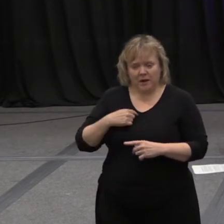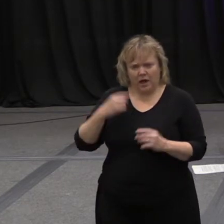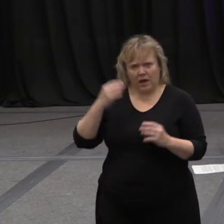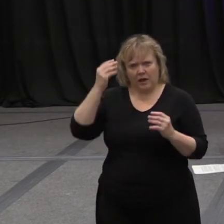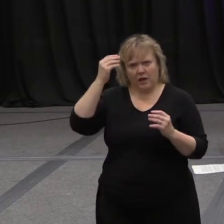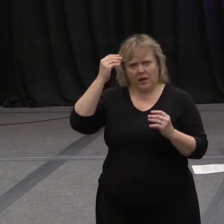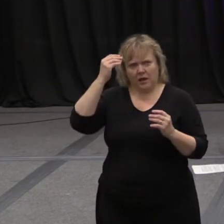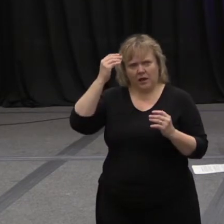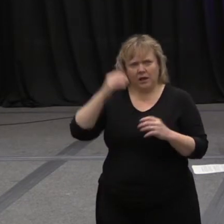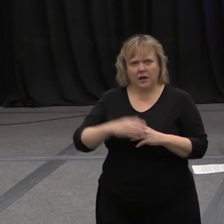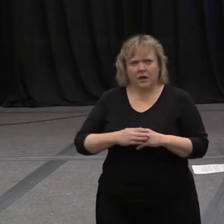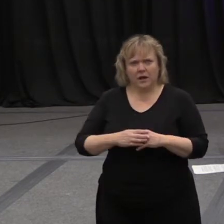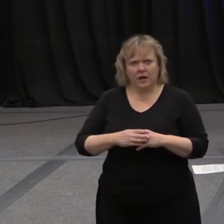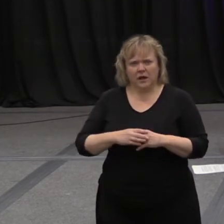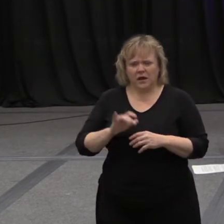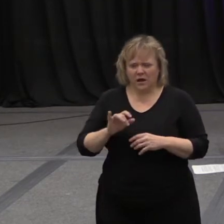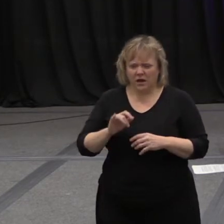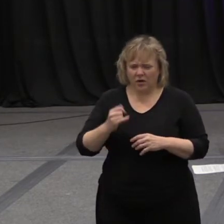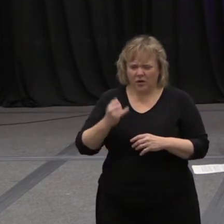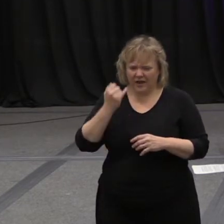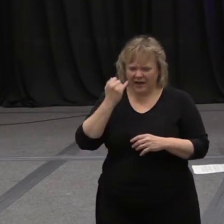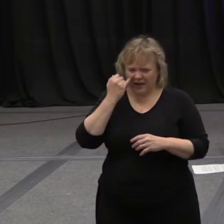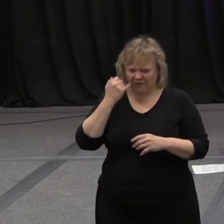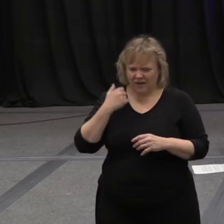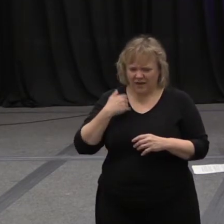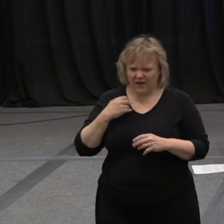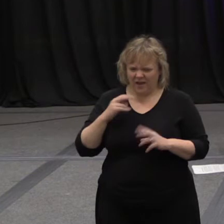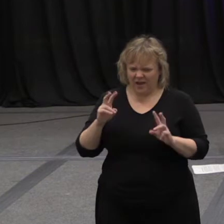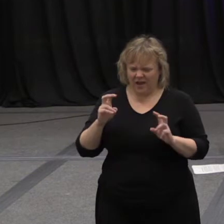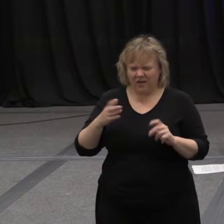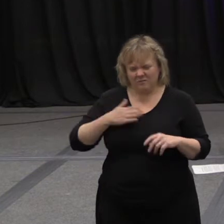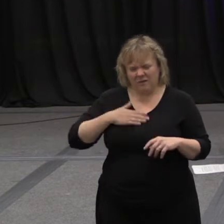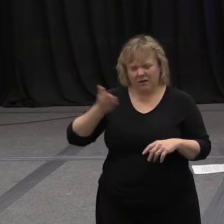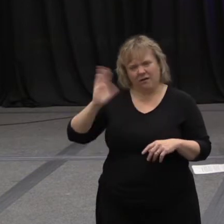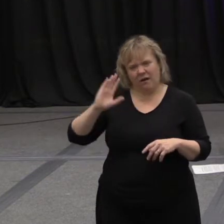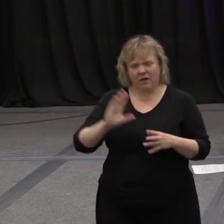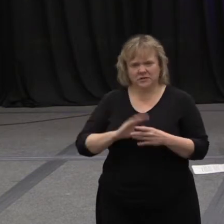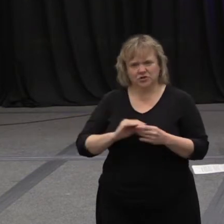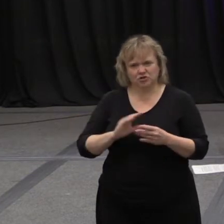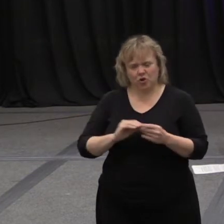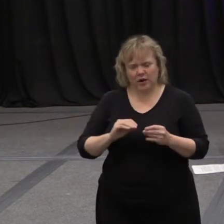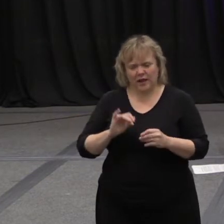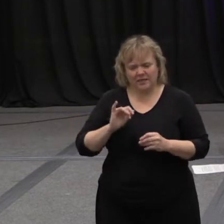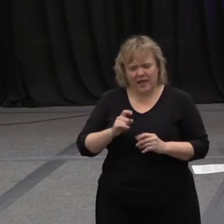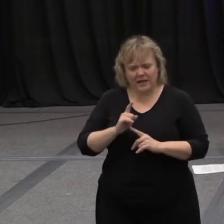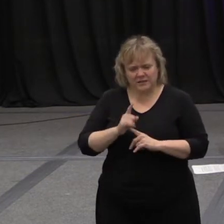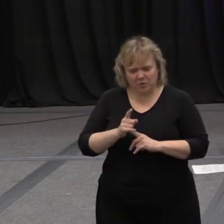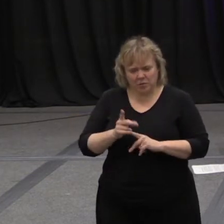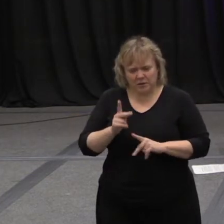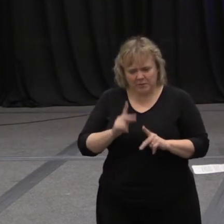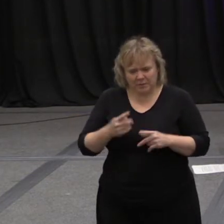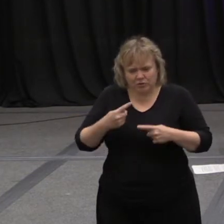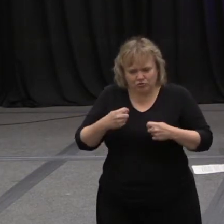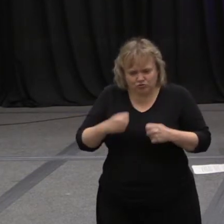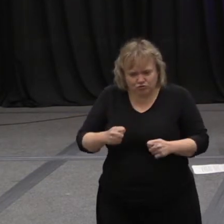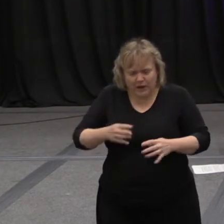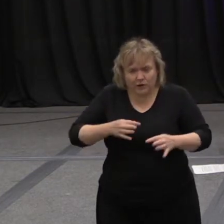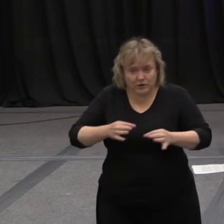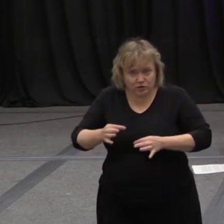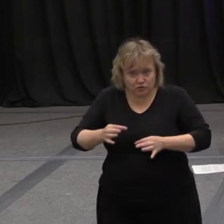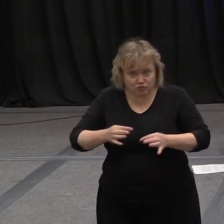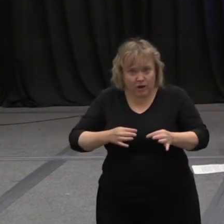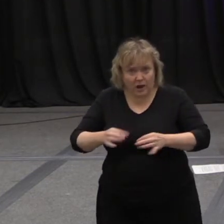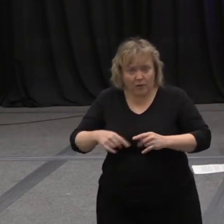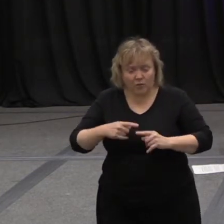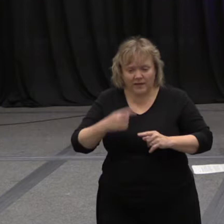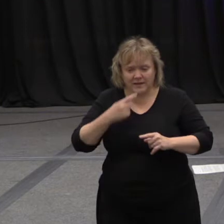story, this is the moment that people say, this is the moment people are trying to describe when they say, I was saved, God healed